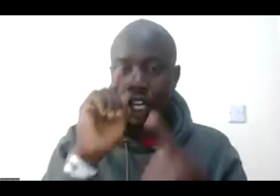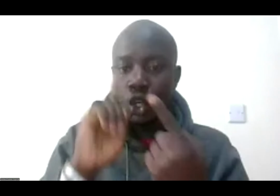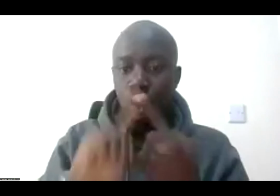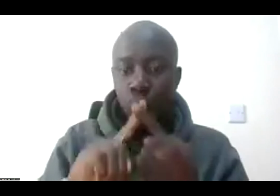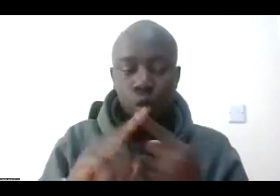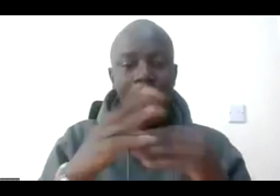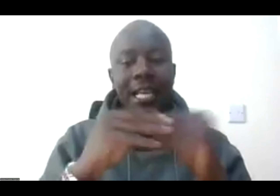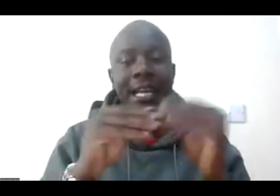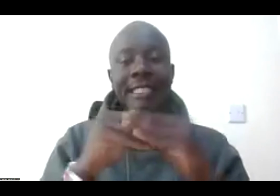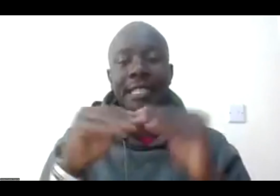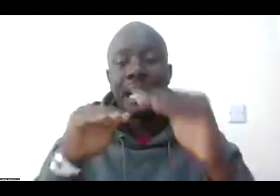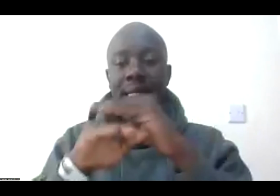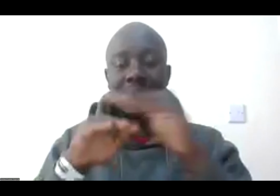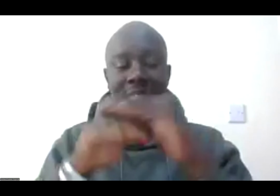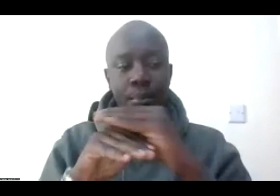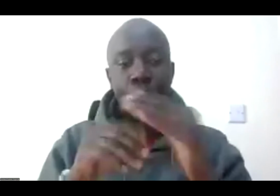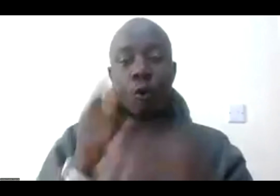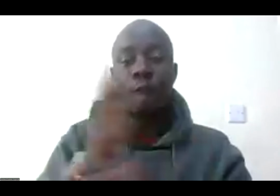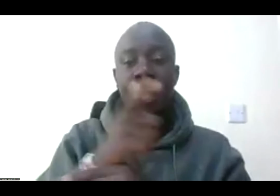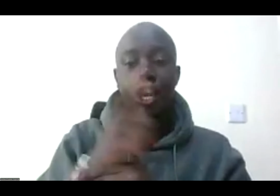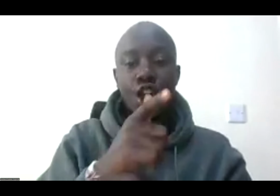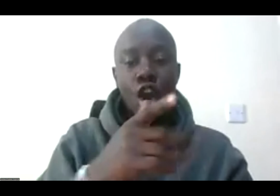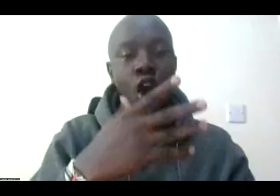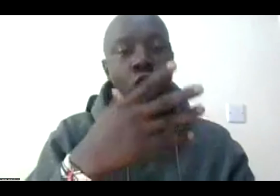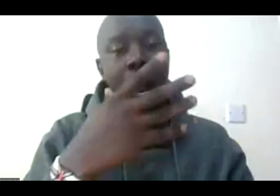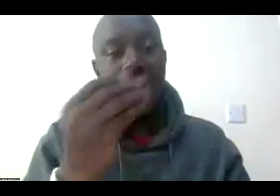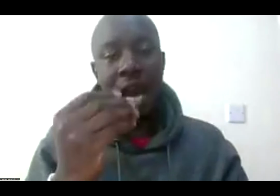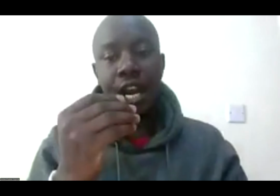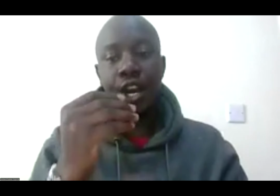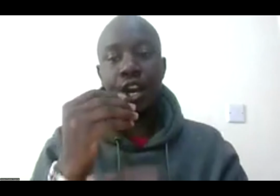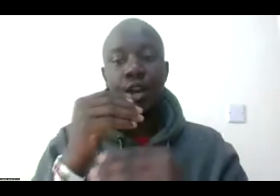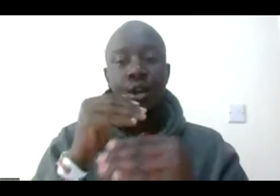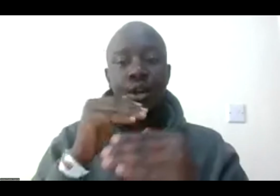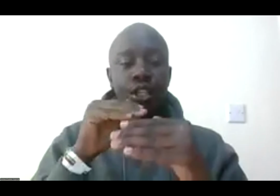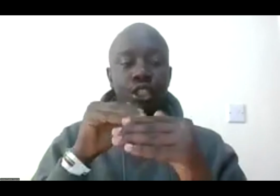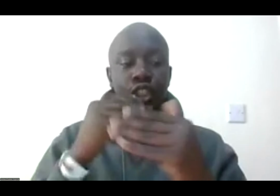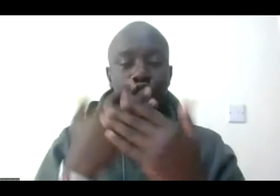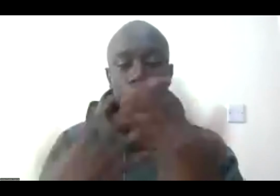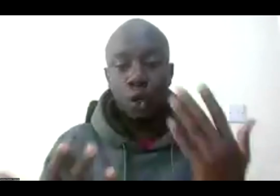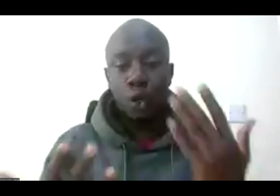from text to speech using 3D animated avatars,